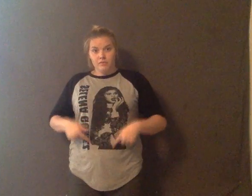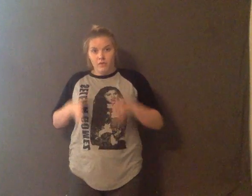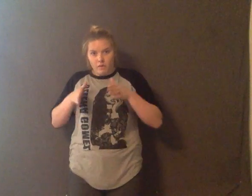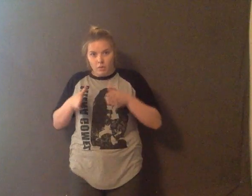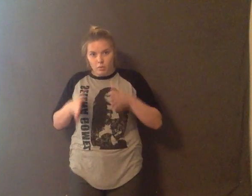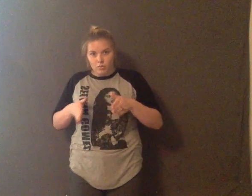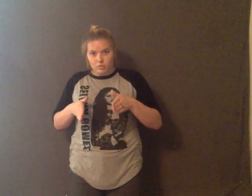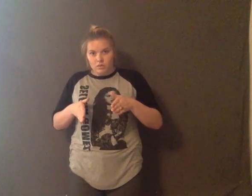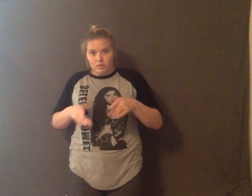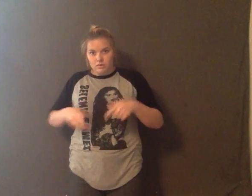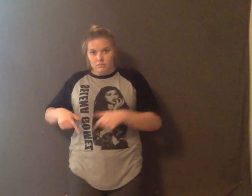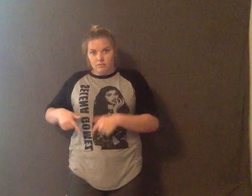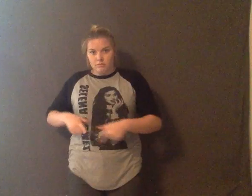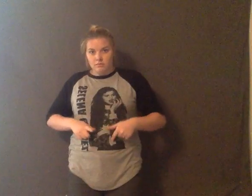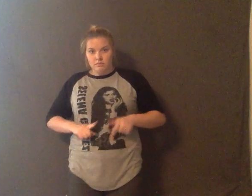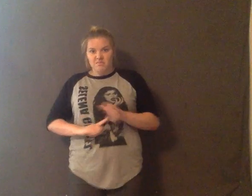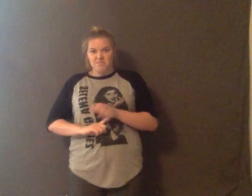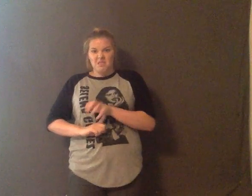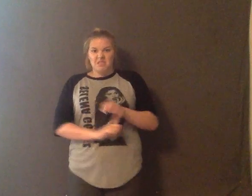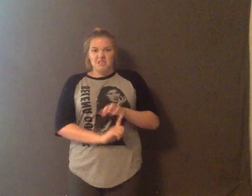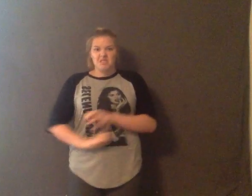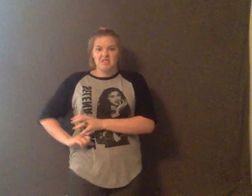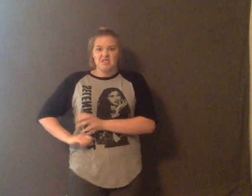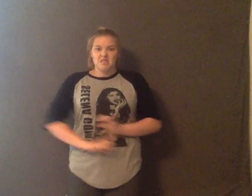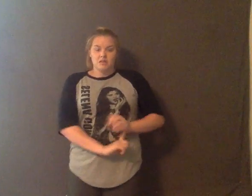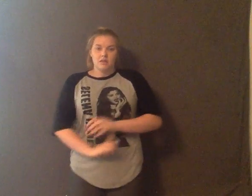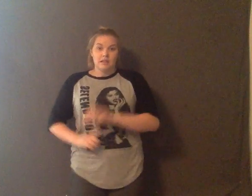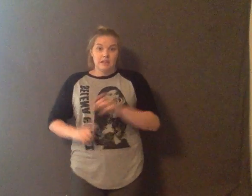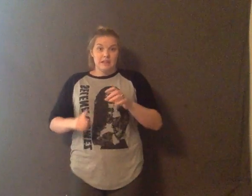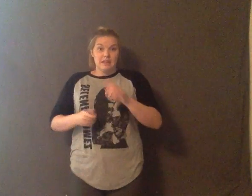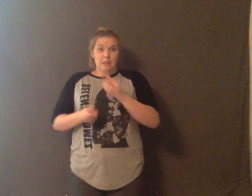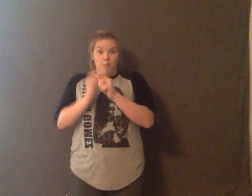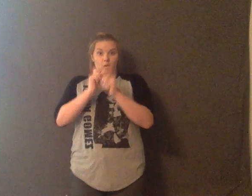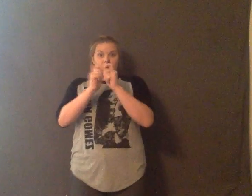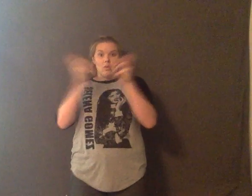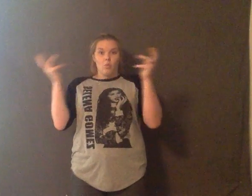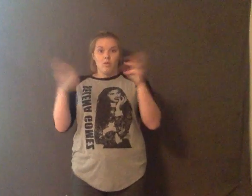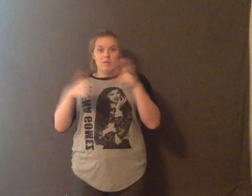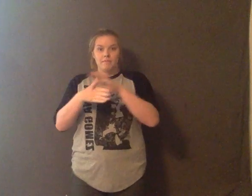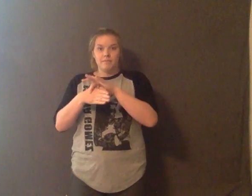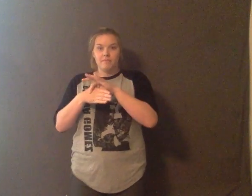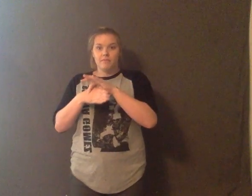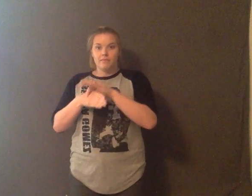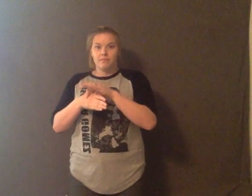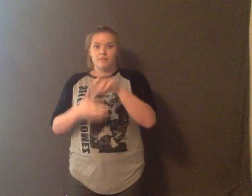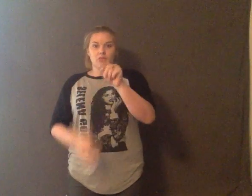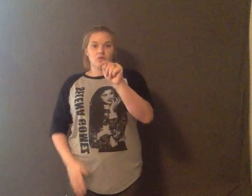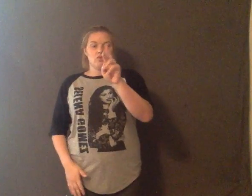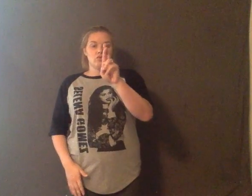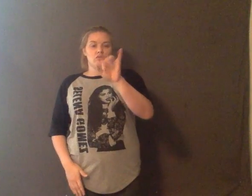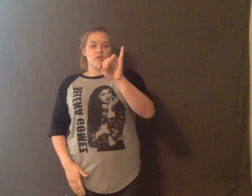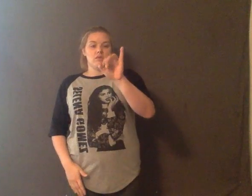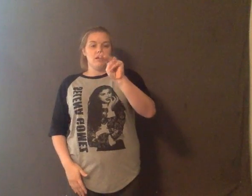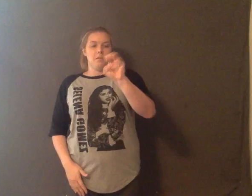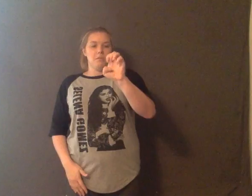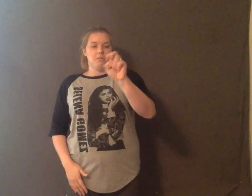eat carnitine. And those bacteria will turn that carnitine into a molecule called trimethylamine. Your liver then turns that